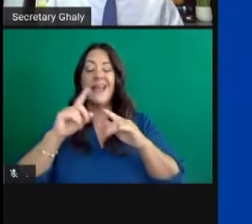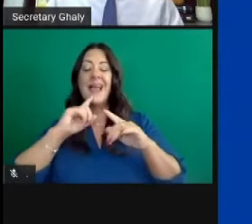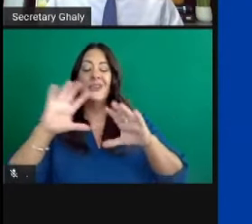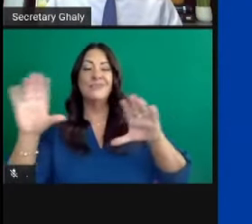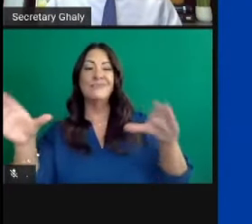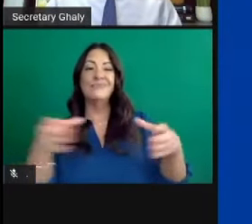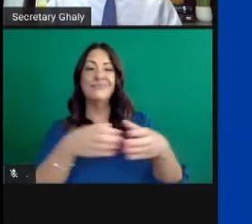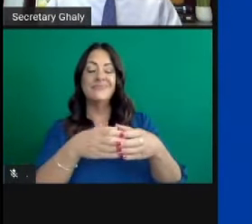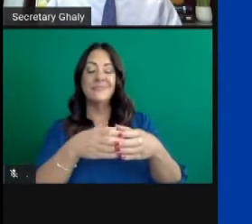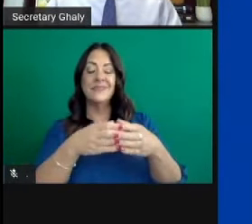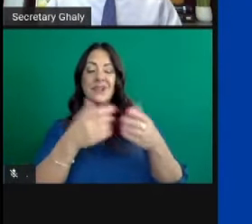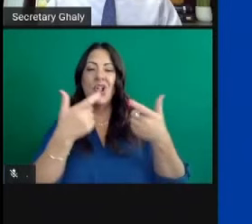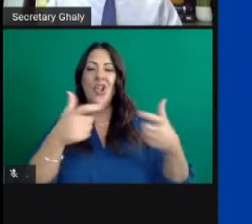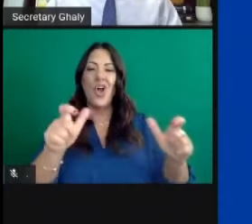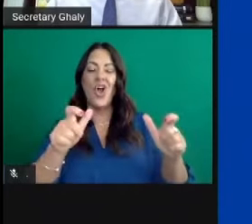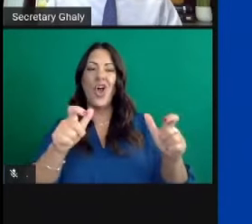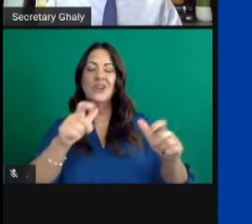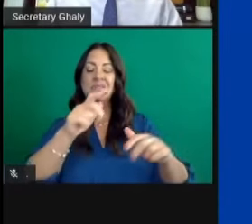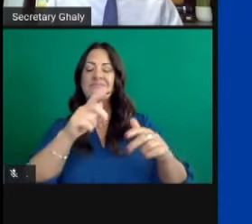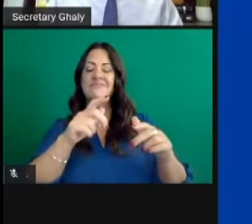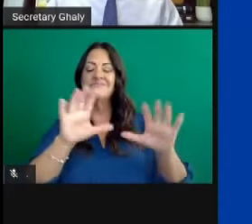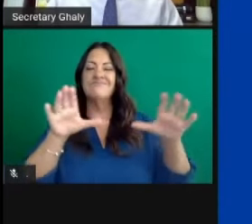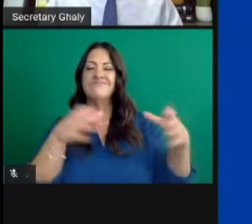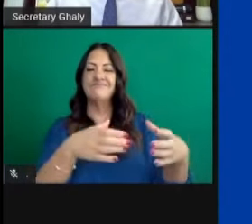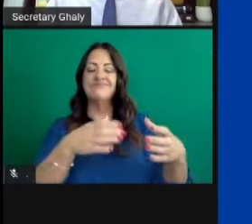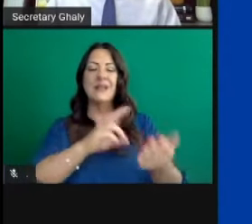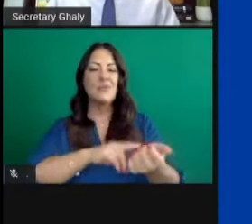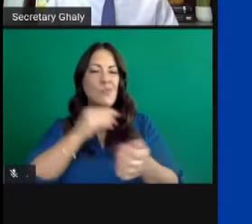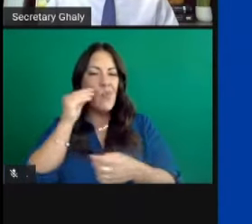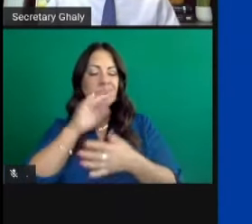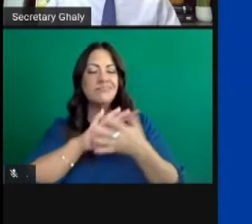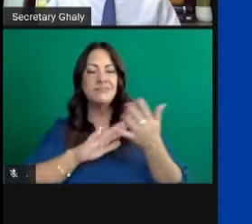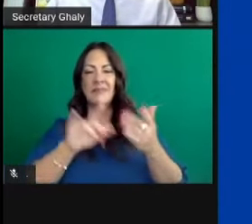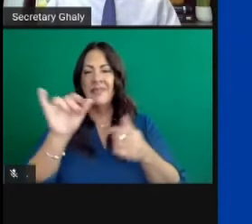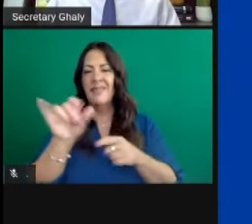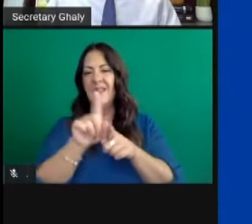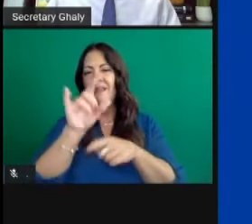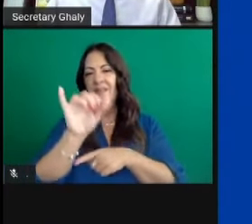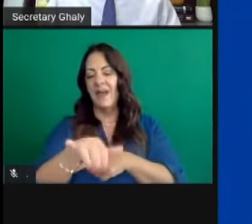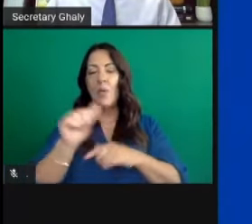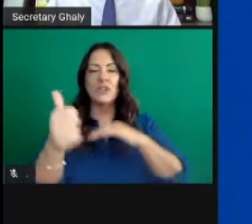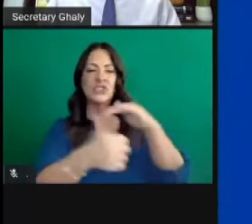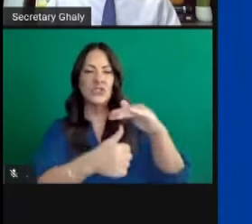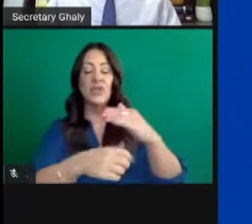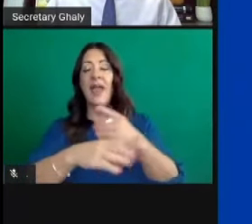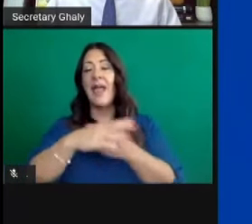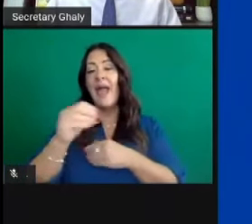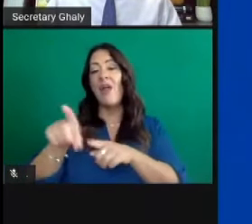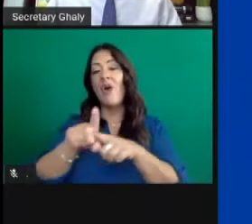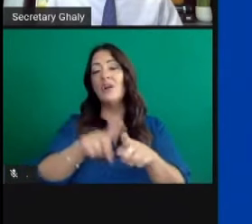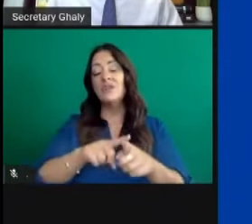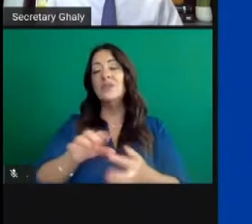course, disproportionately impacted communities, in particular communities of color.